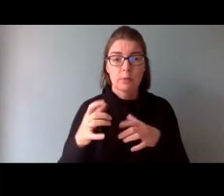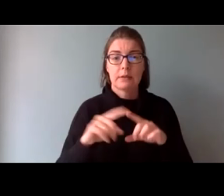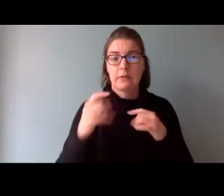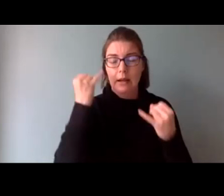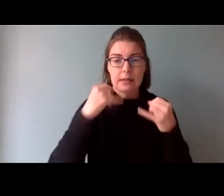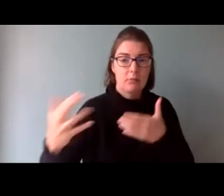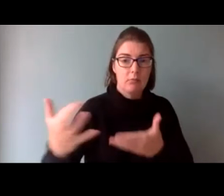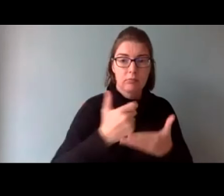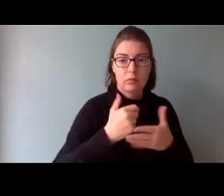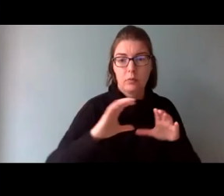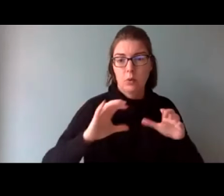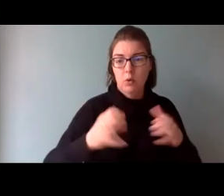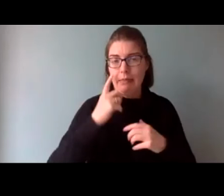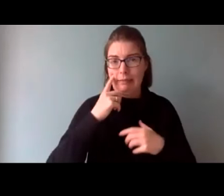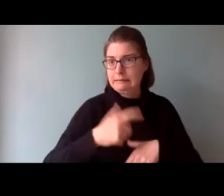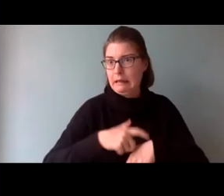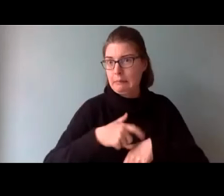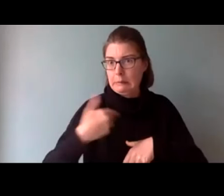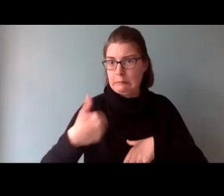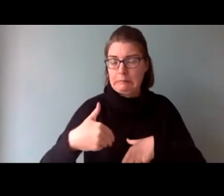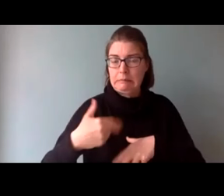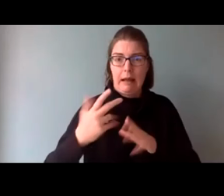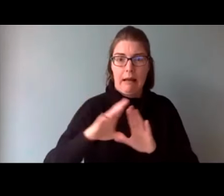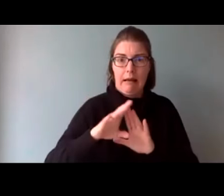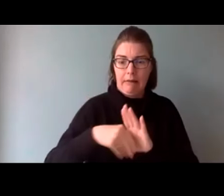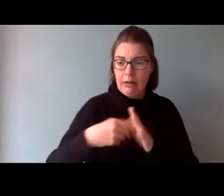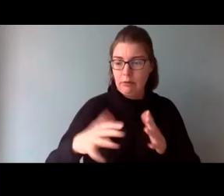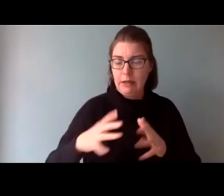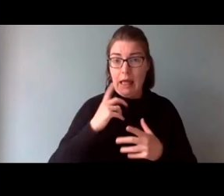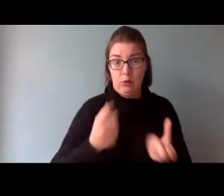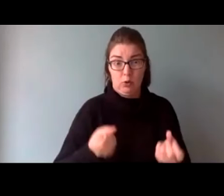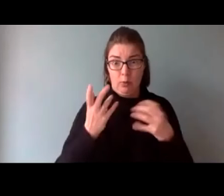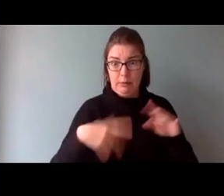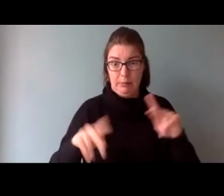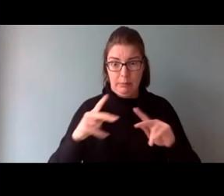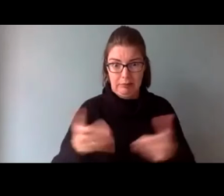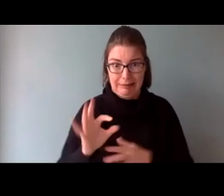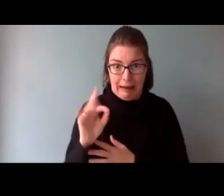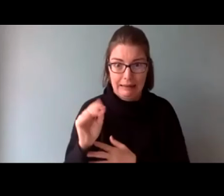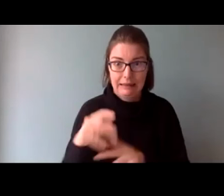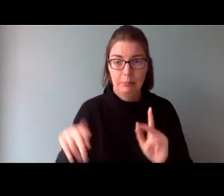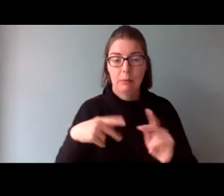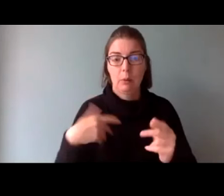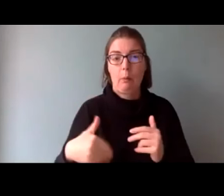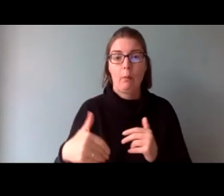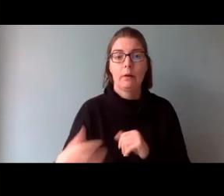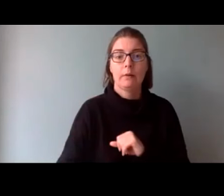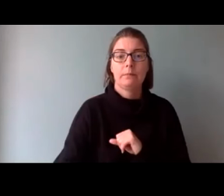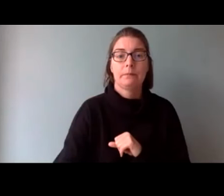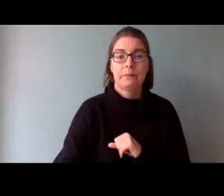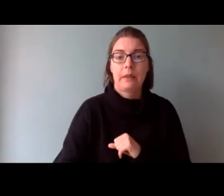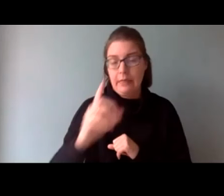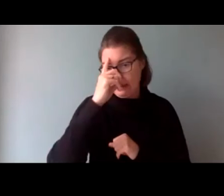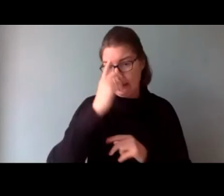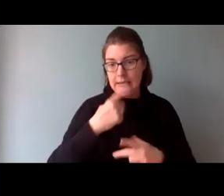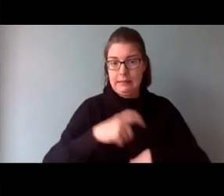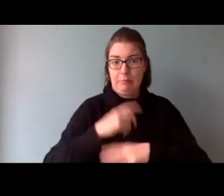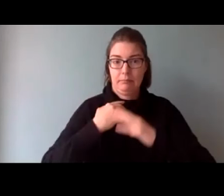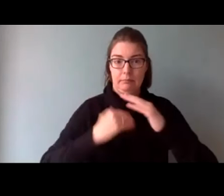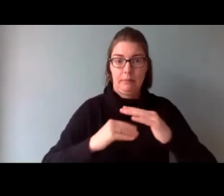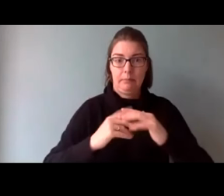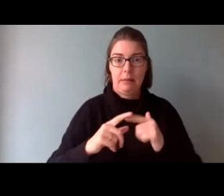group. But I just think with the number of people today and the sort of time constraint, we might opt